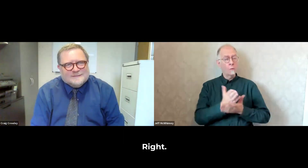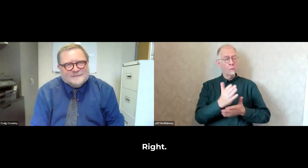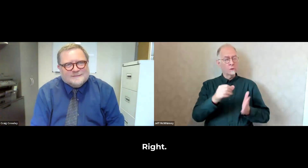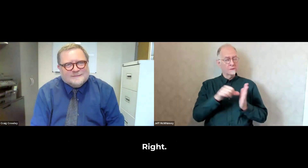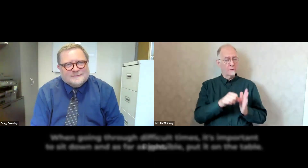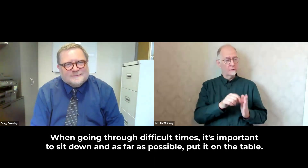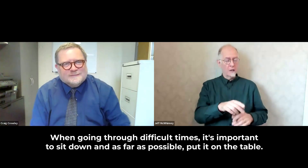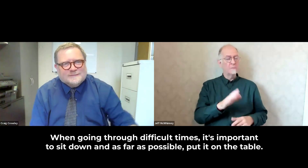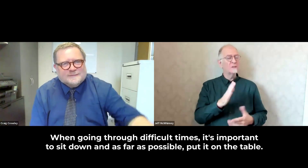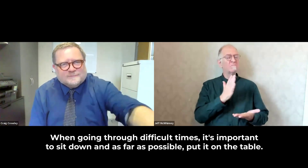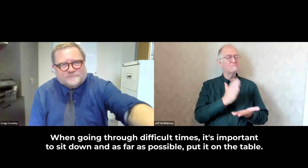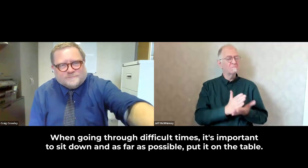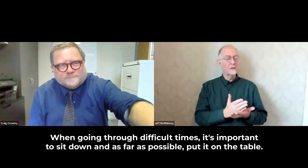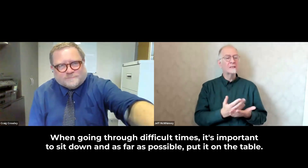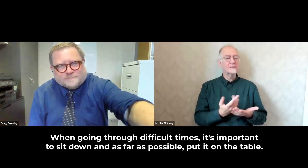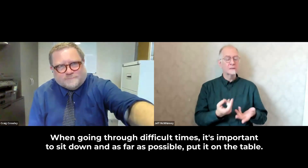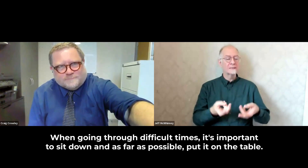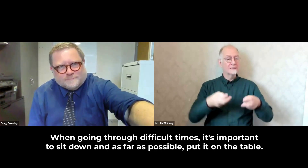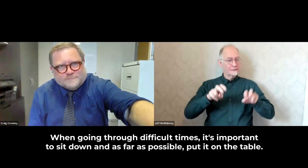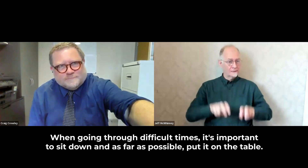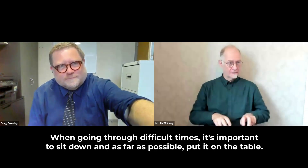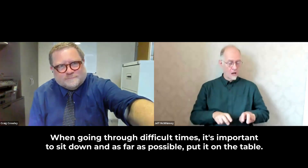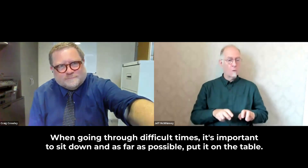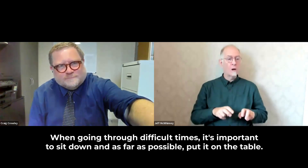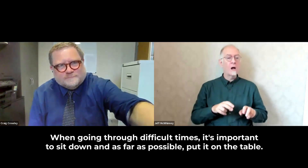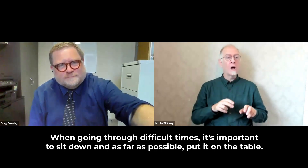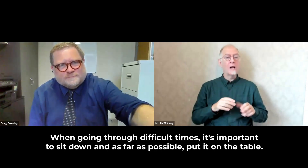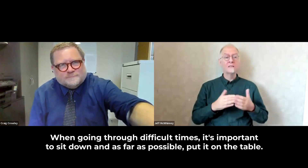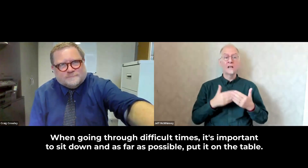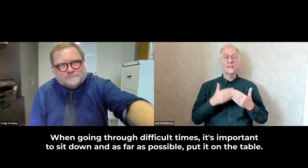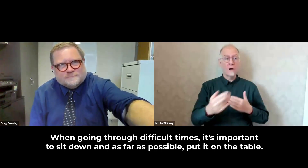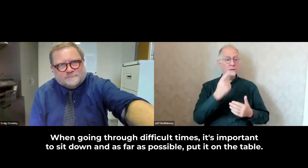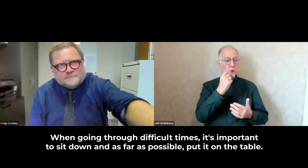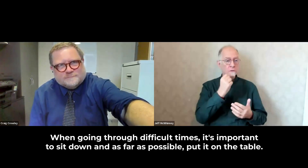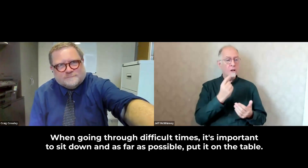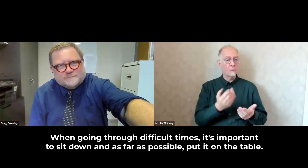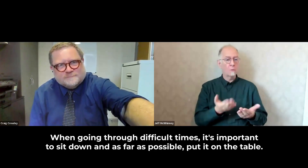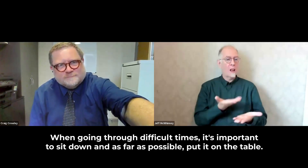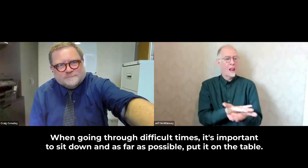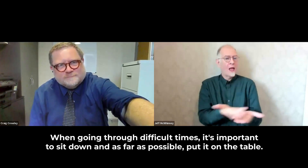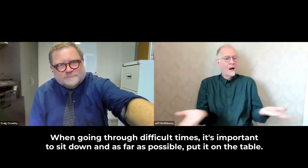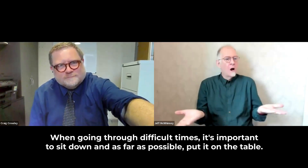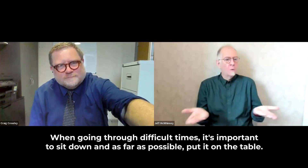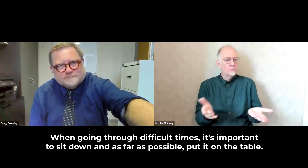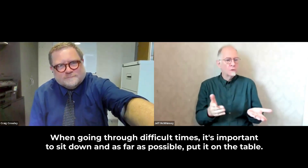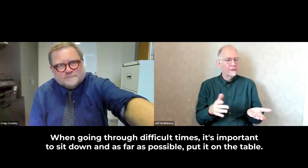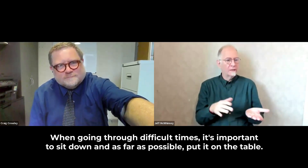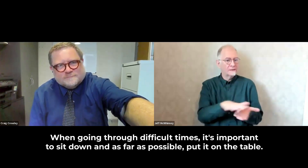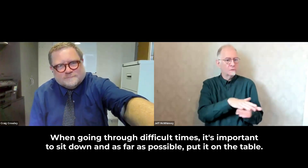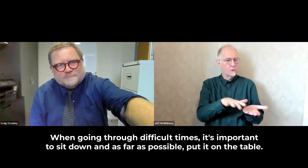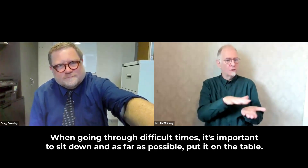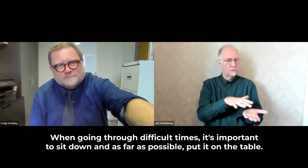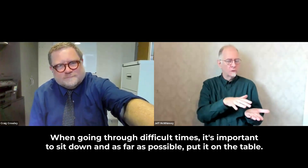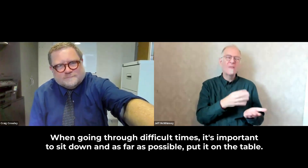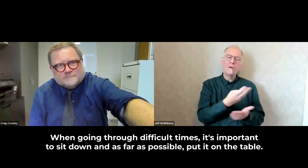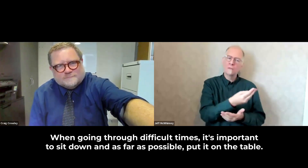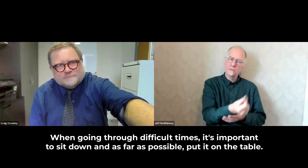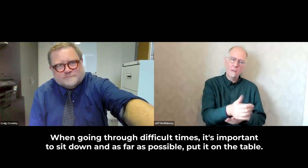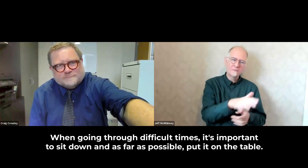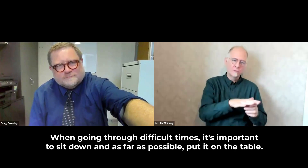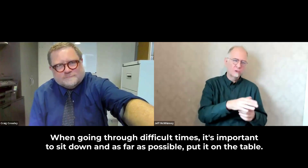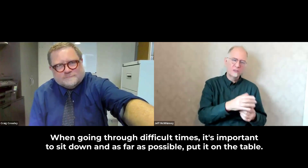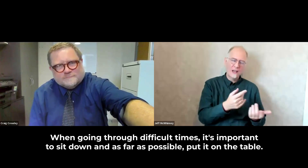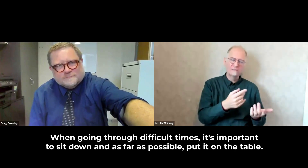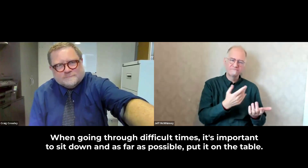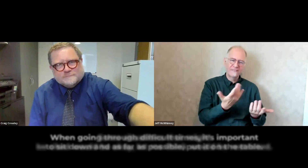Right. When going through difficult times, it's important to sit down and, as far as possible, put